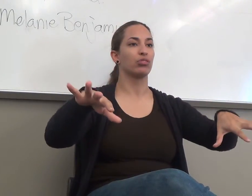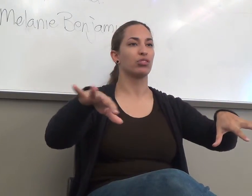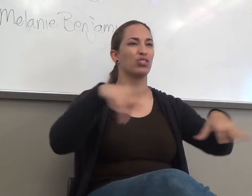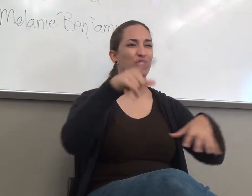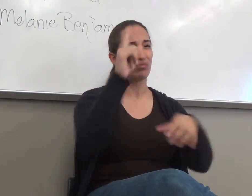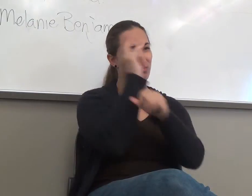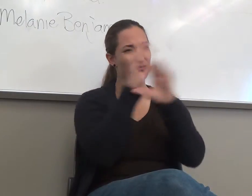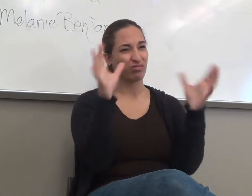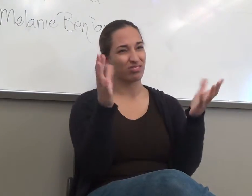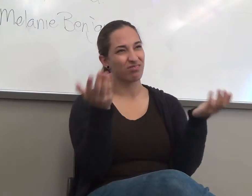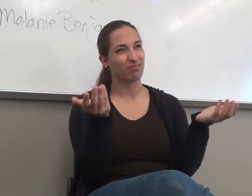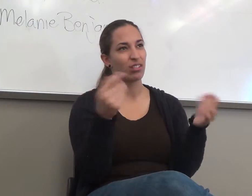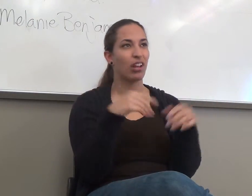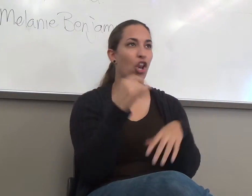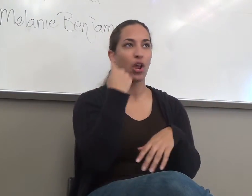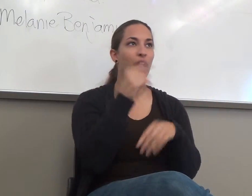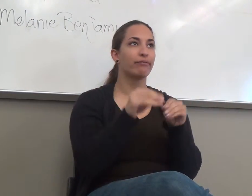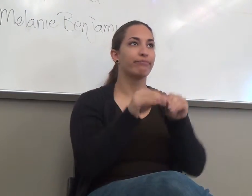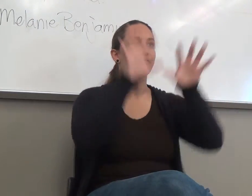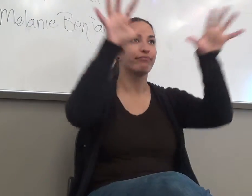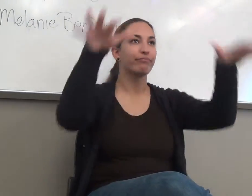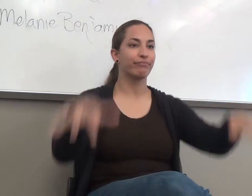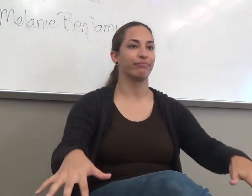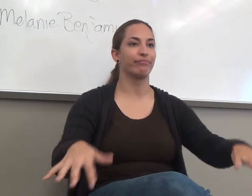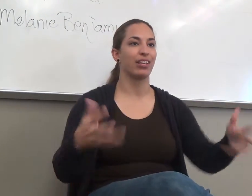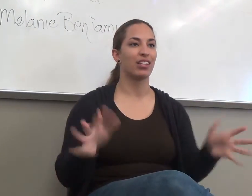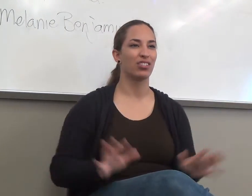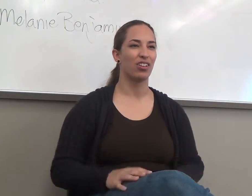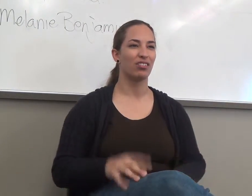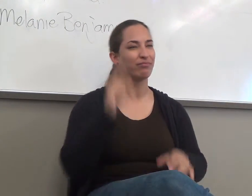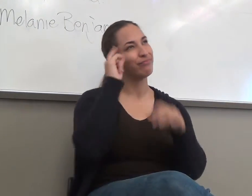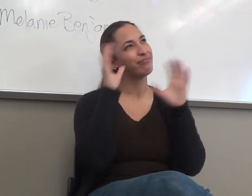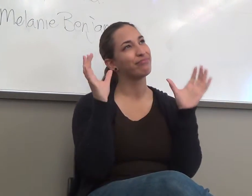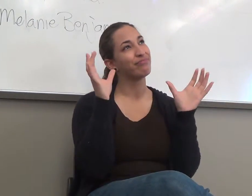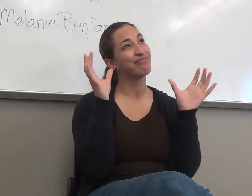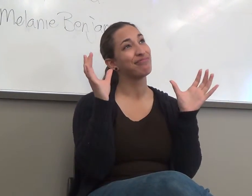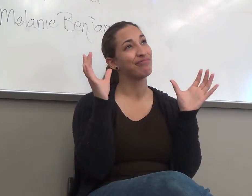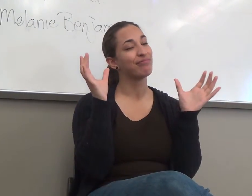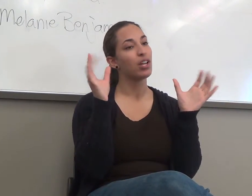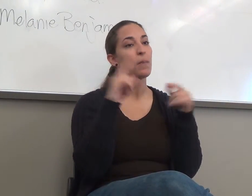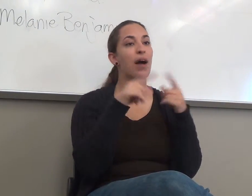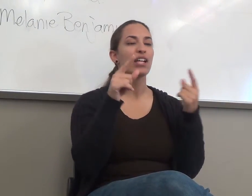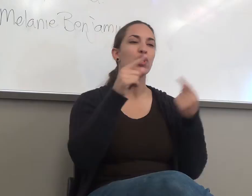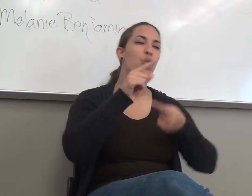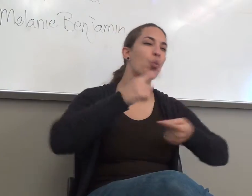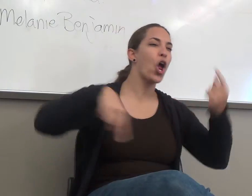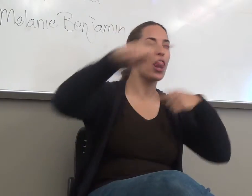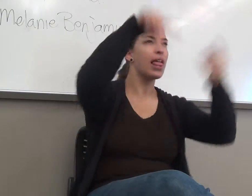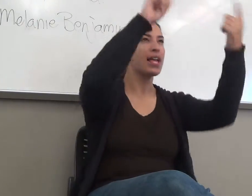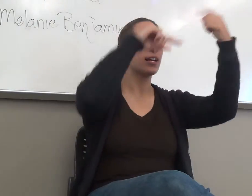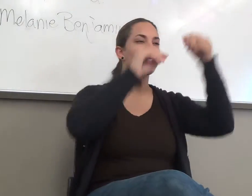yeah, just draw. You don't get this idea that it was, you know what I'm saying? So that's a good descriptive